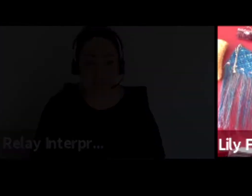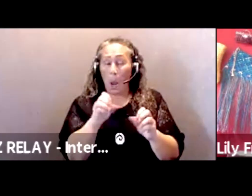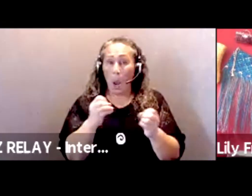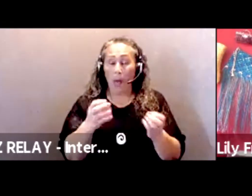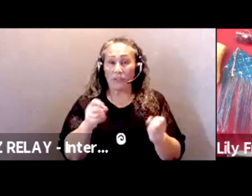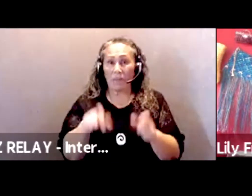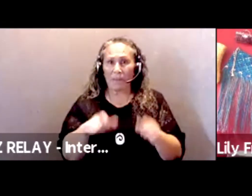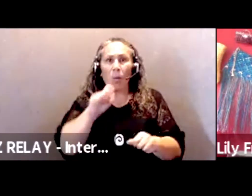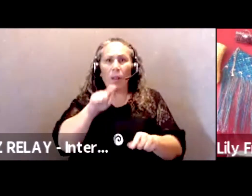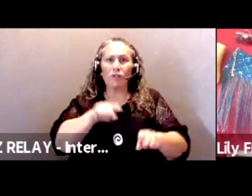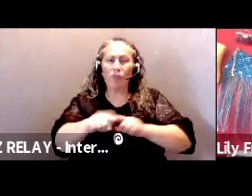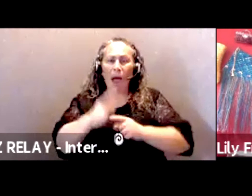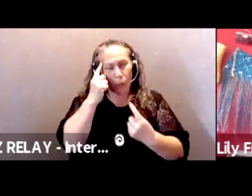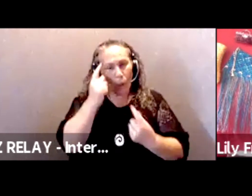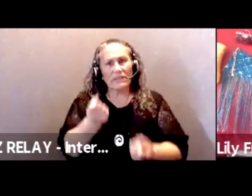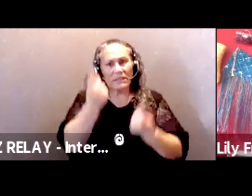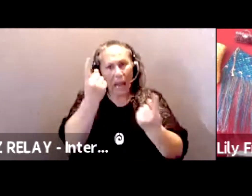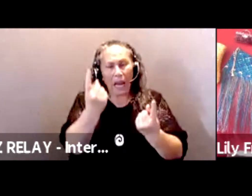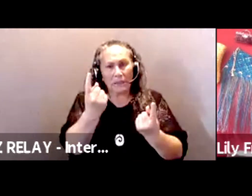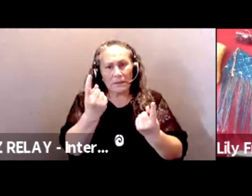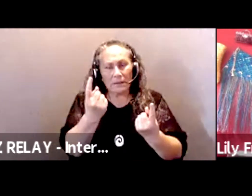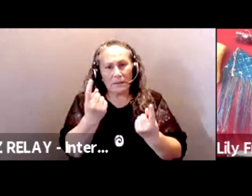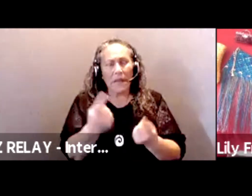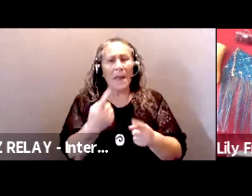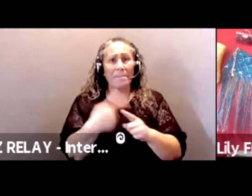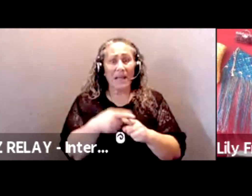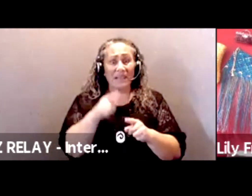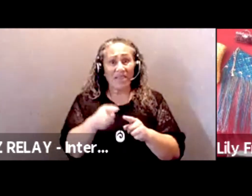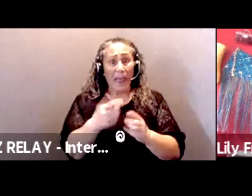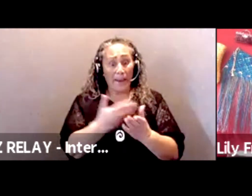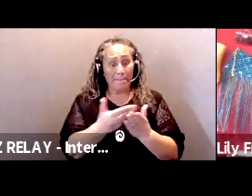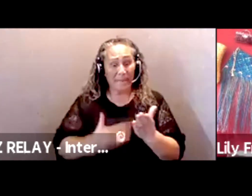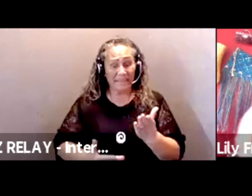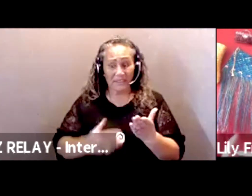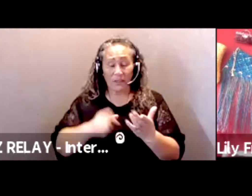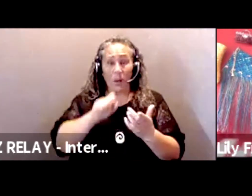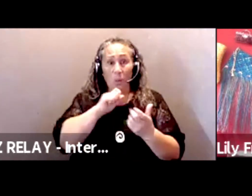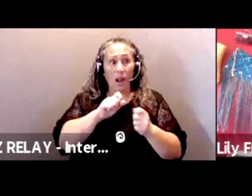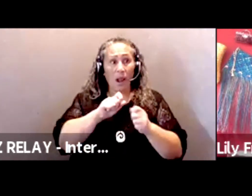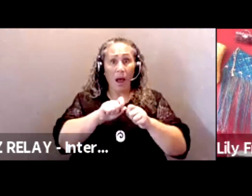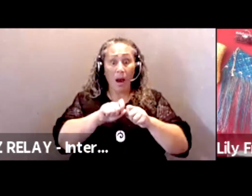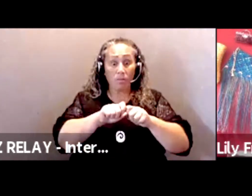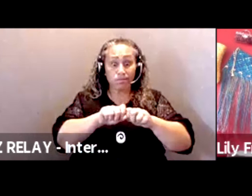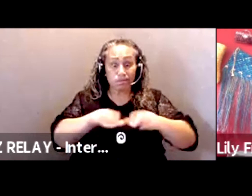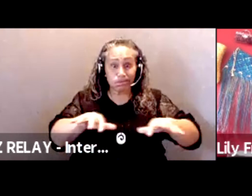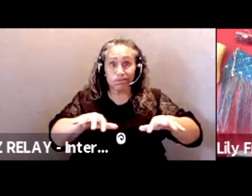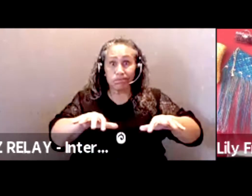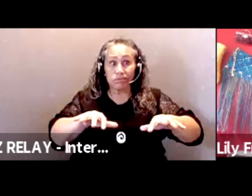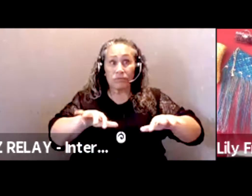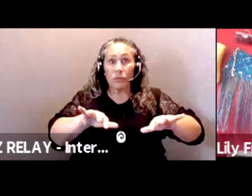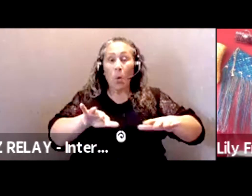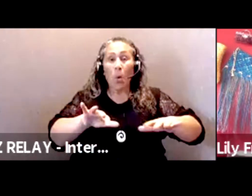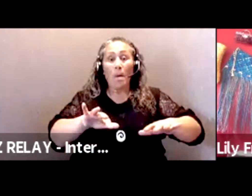you said, and others, who that message either isn't reaching them. Maybe they don't